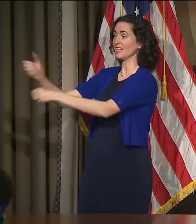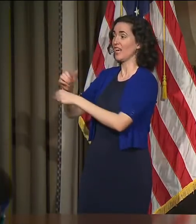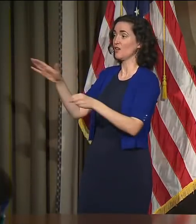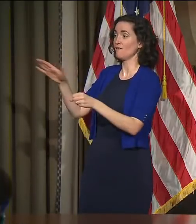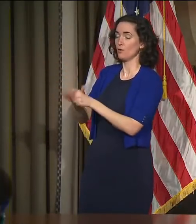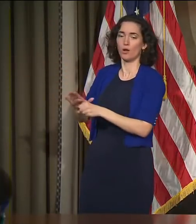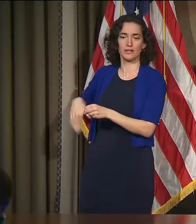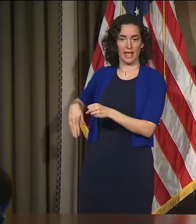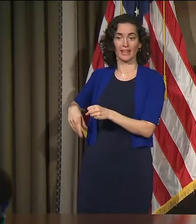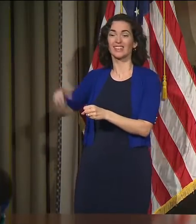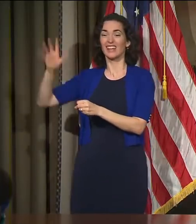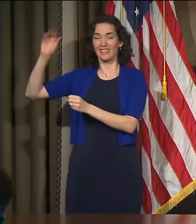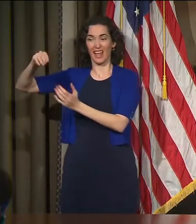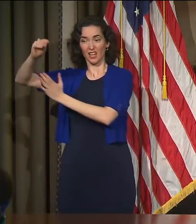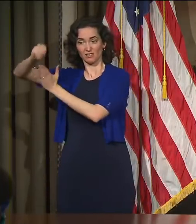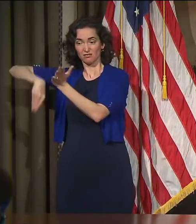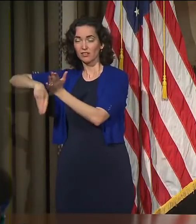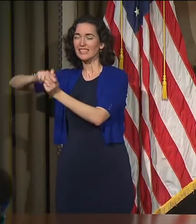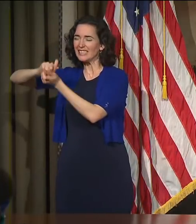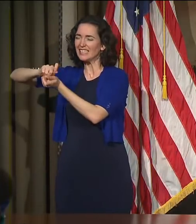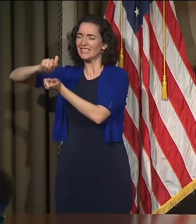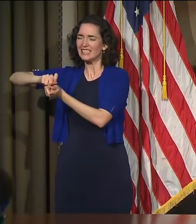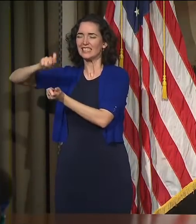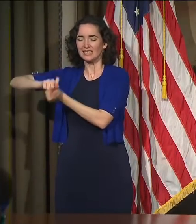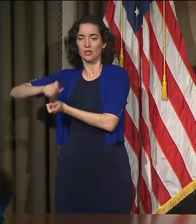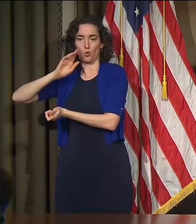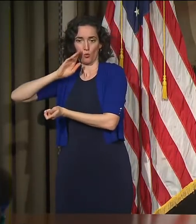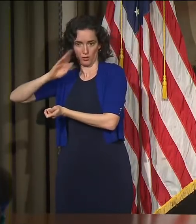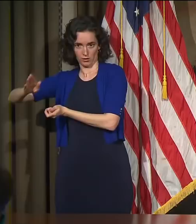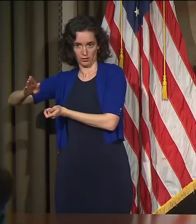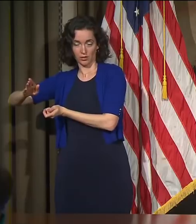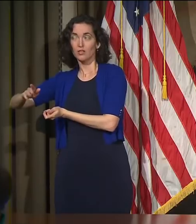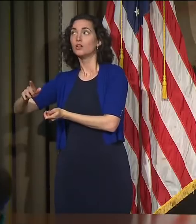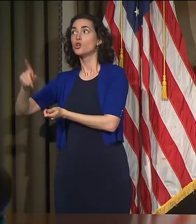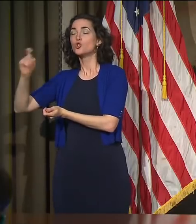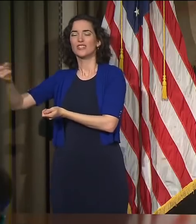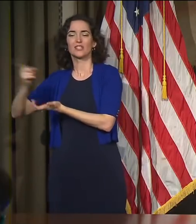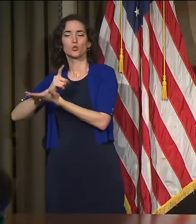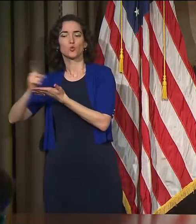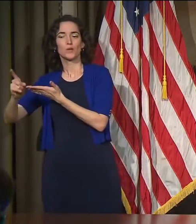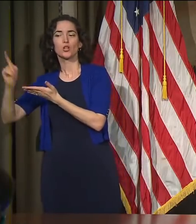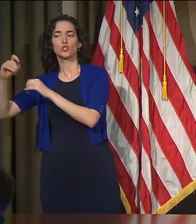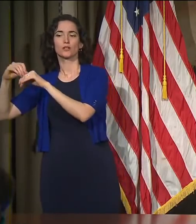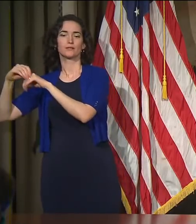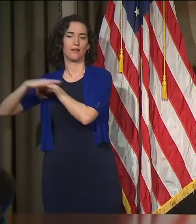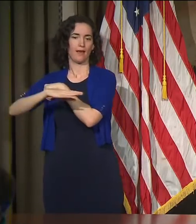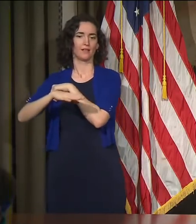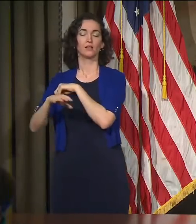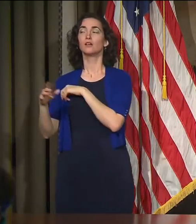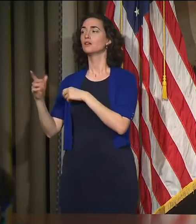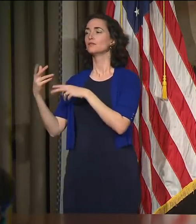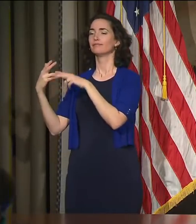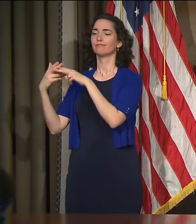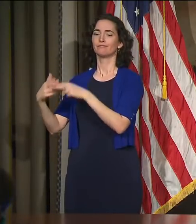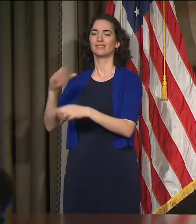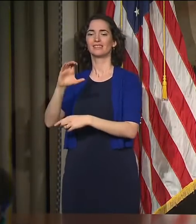in those recommendations. We expect that to be released hopefully this week in the form of a CDC